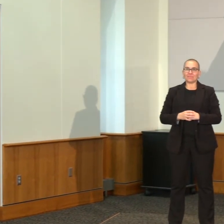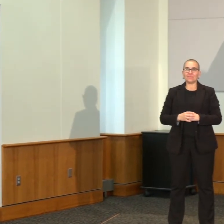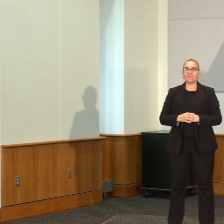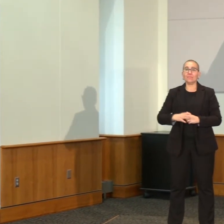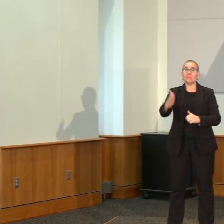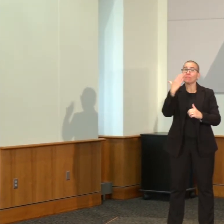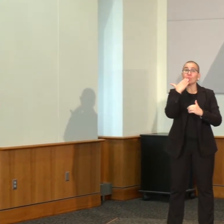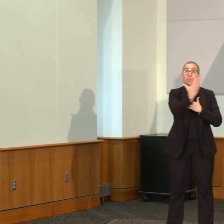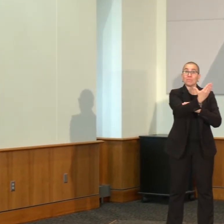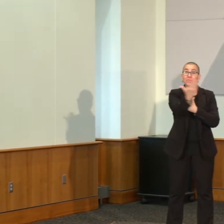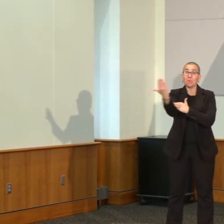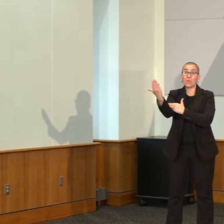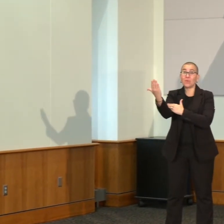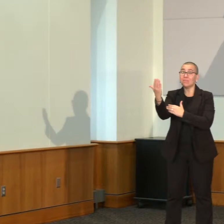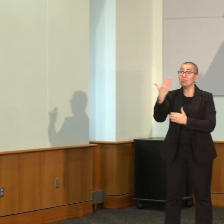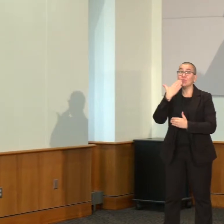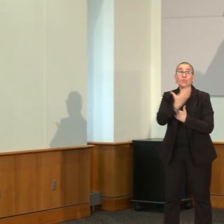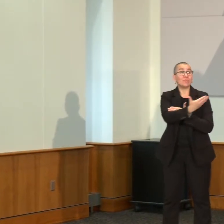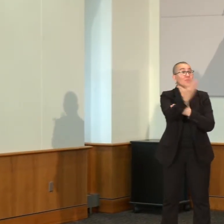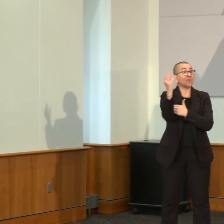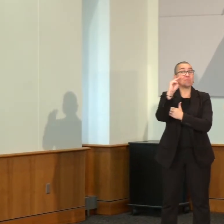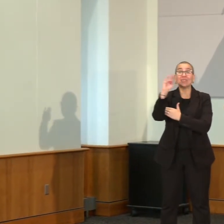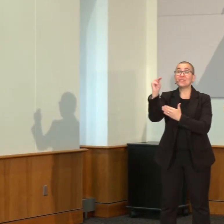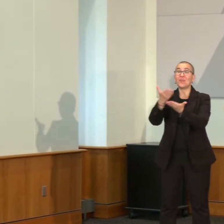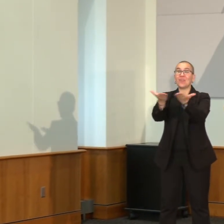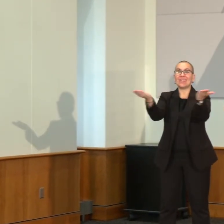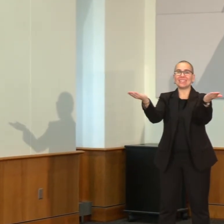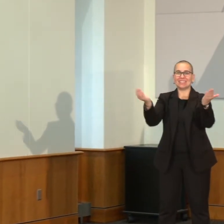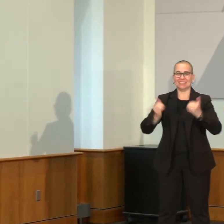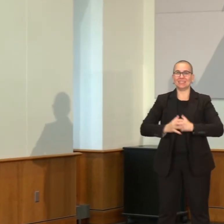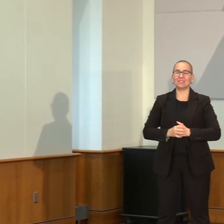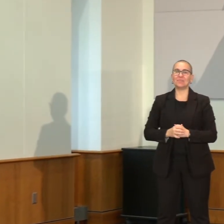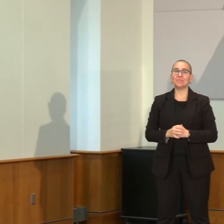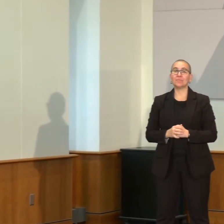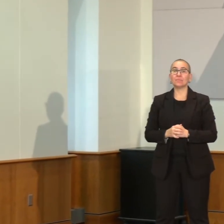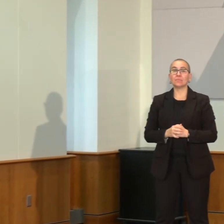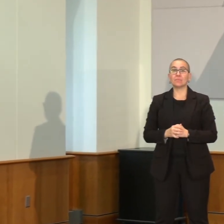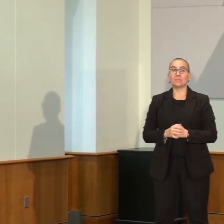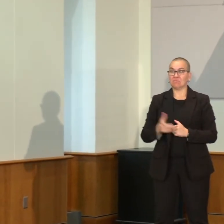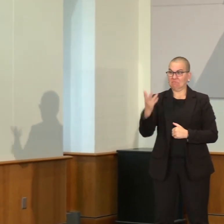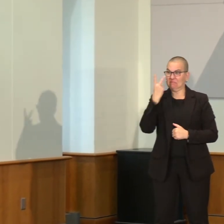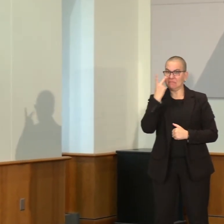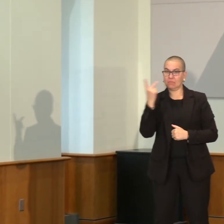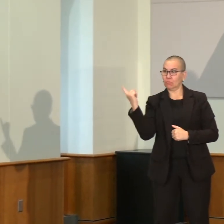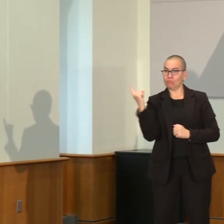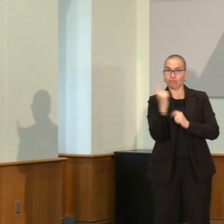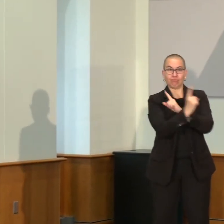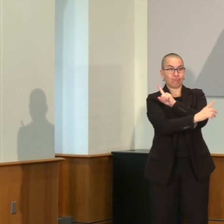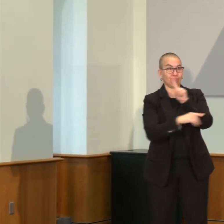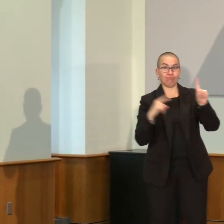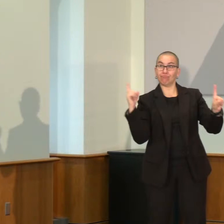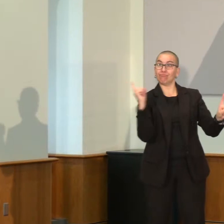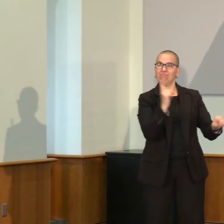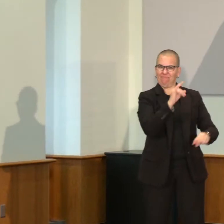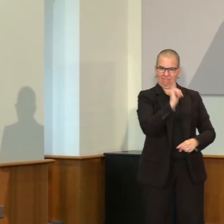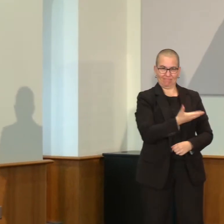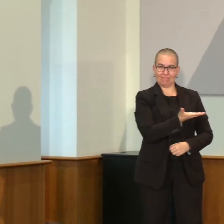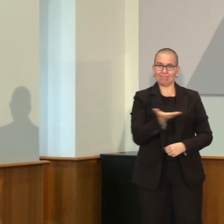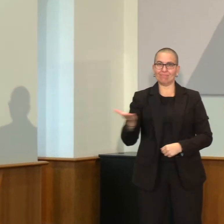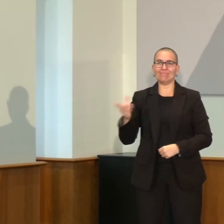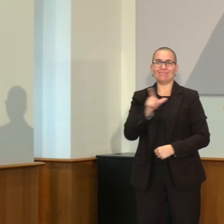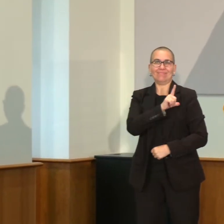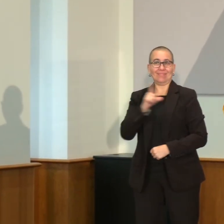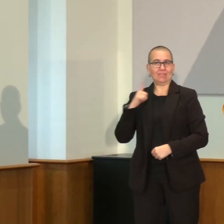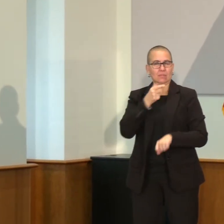Good morning, everyone, and good morning, Minnesota. As you can see, our legislators who are working pretty much round the clock, we're